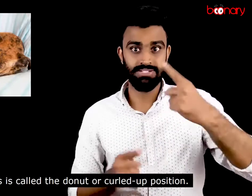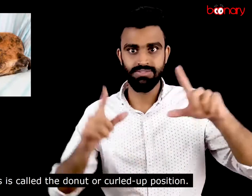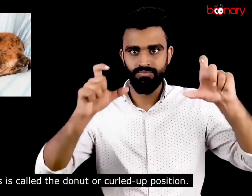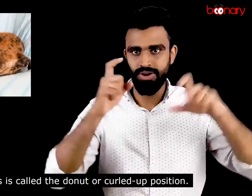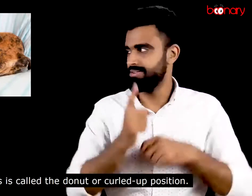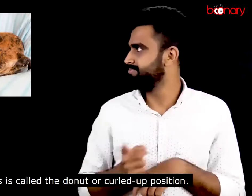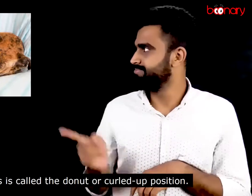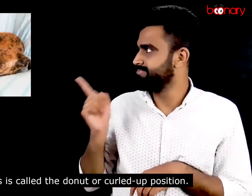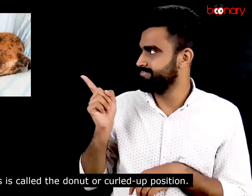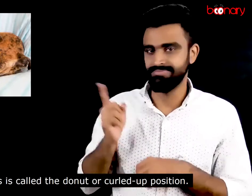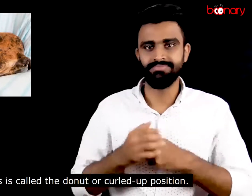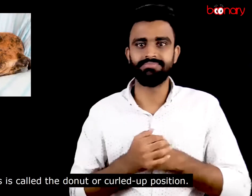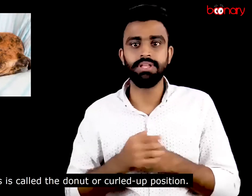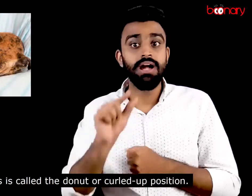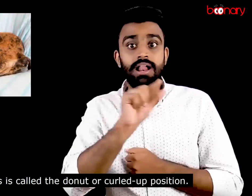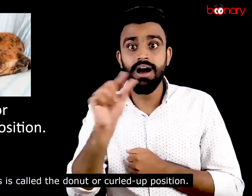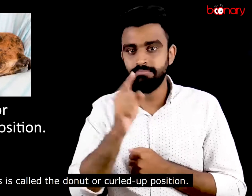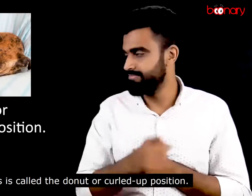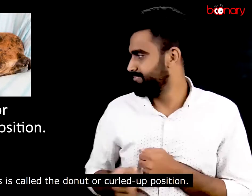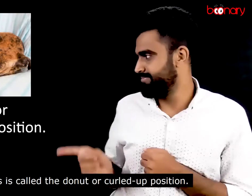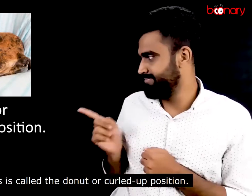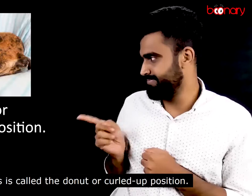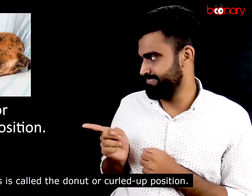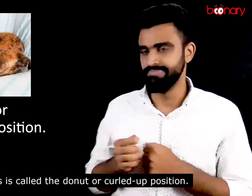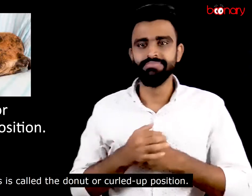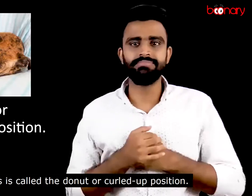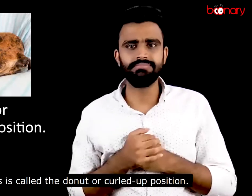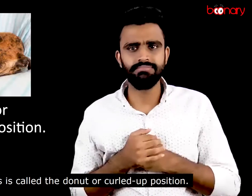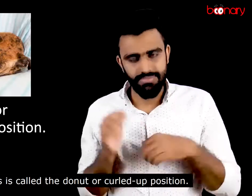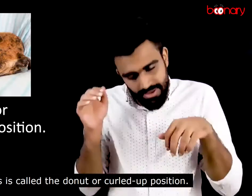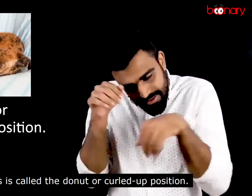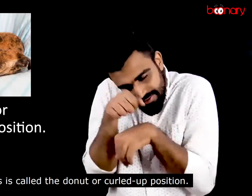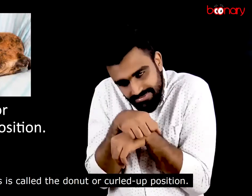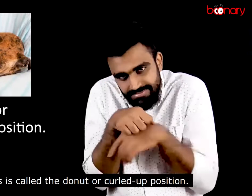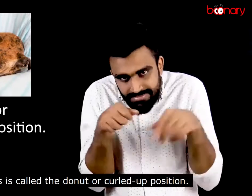Number 1. This is called the donut or curled up position.